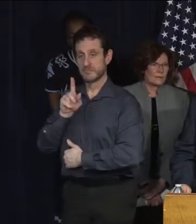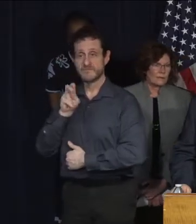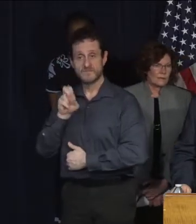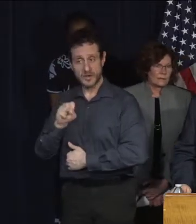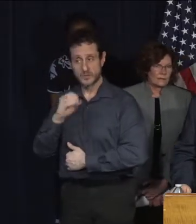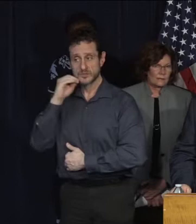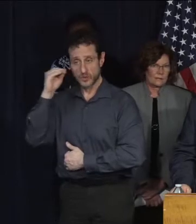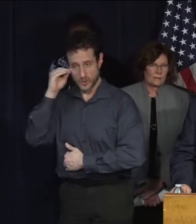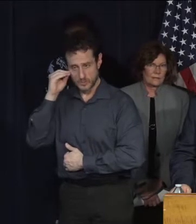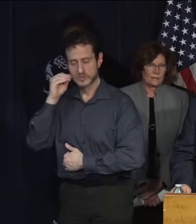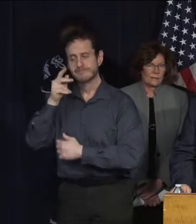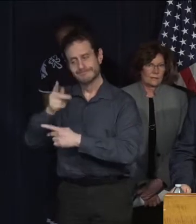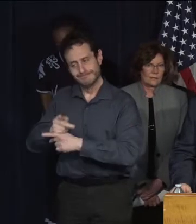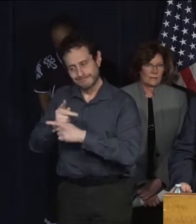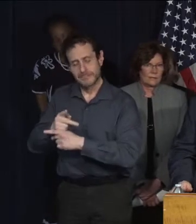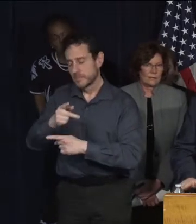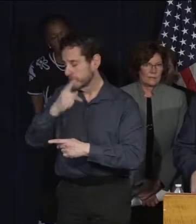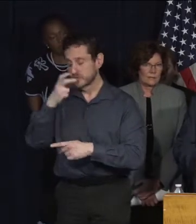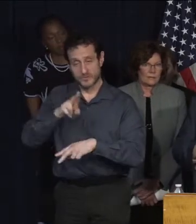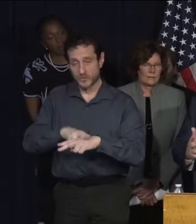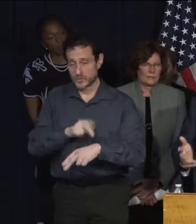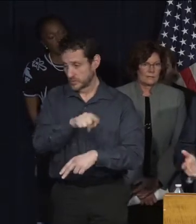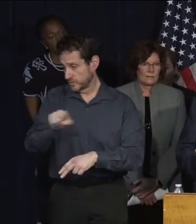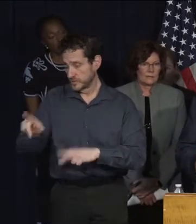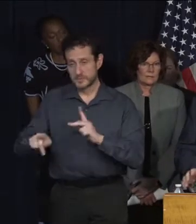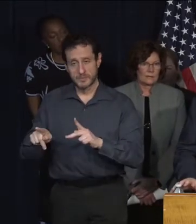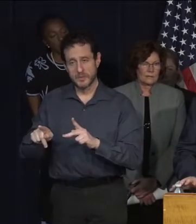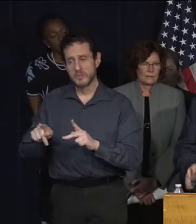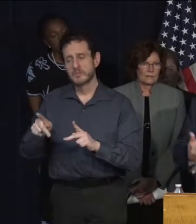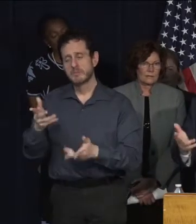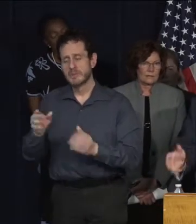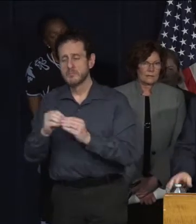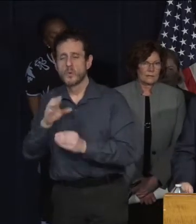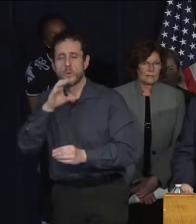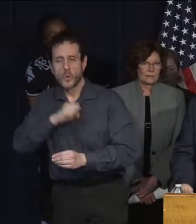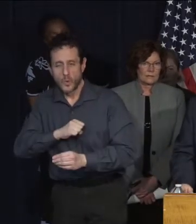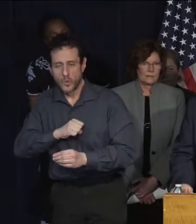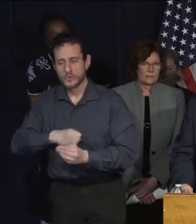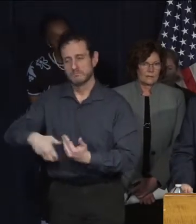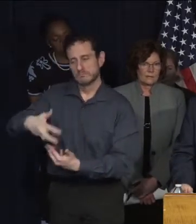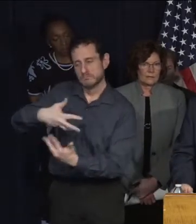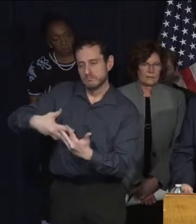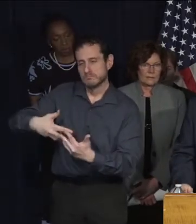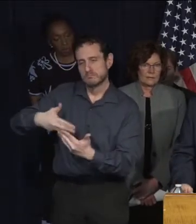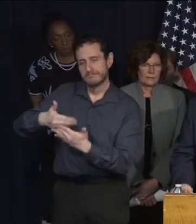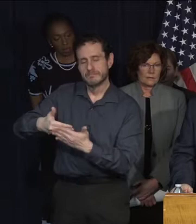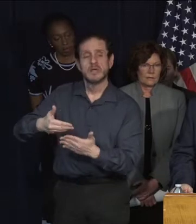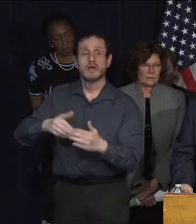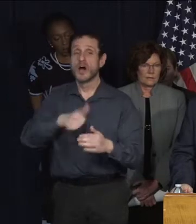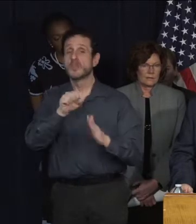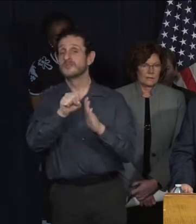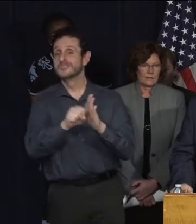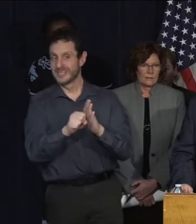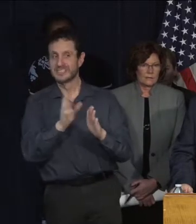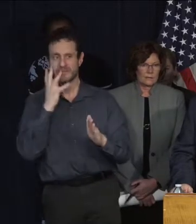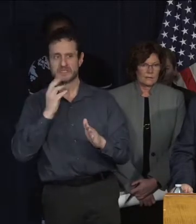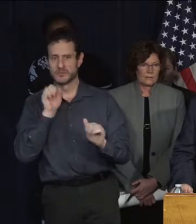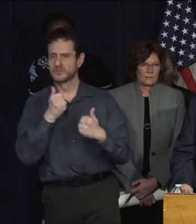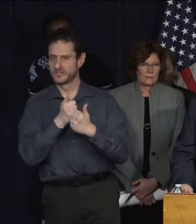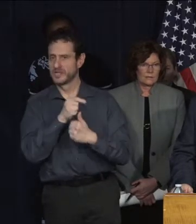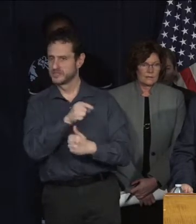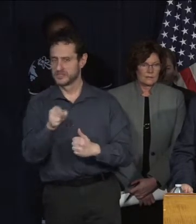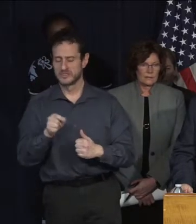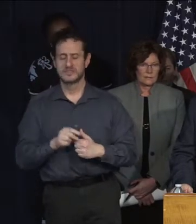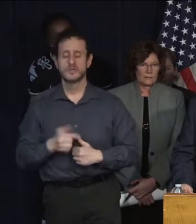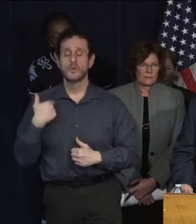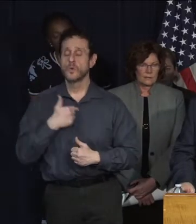extra careful because, of course, these are, you know, older people who are in close proximity, and we've seen in other states there have been challenges there. And, you